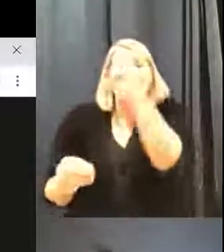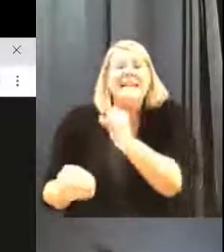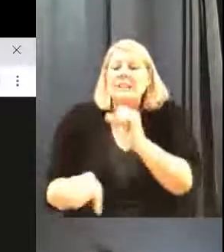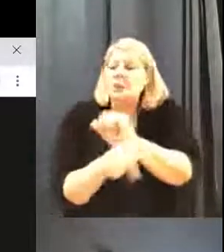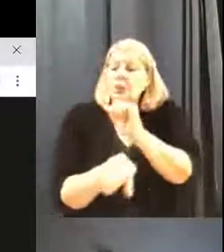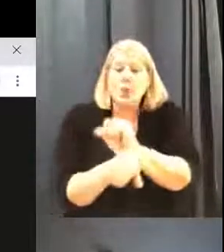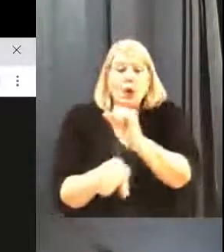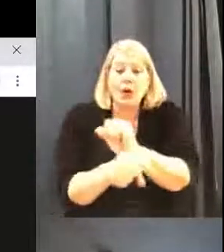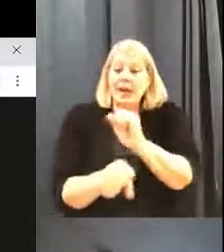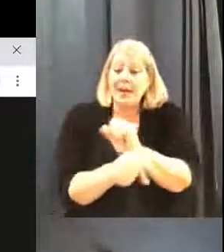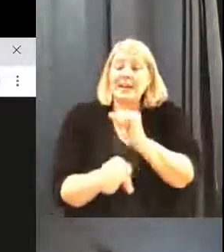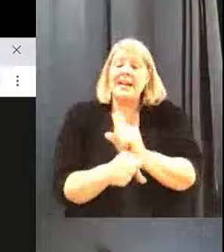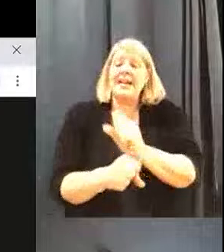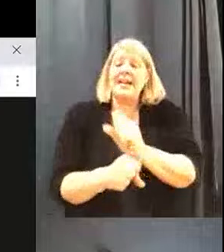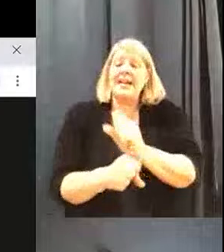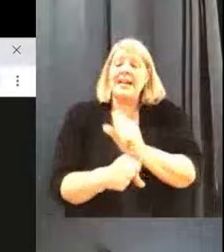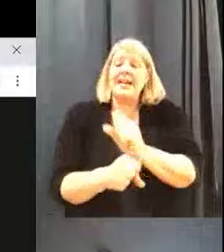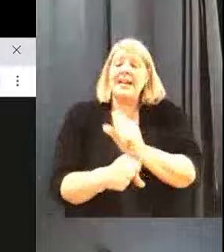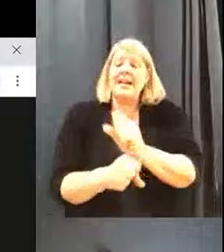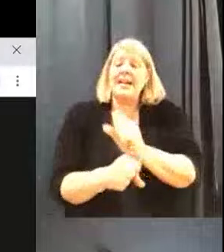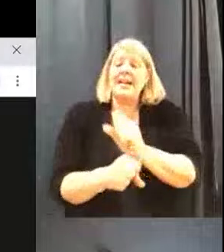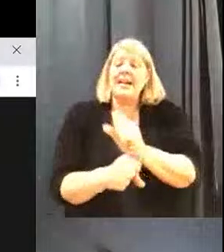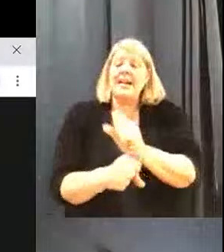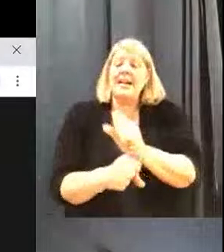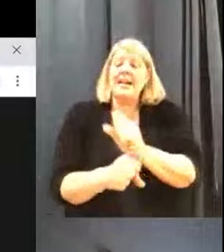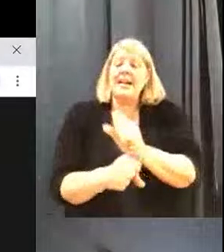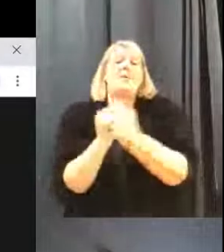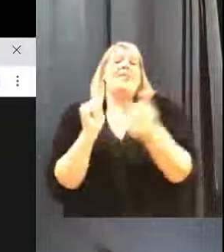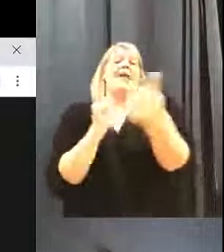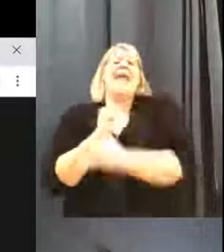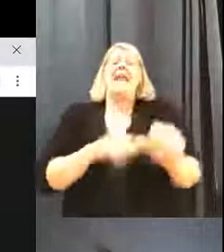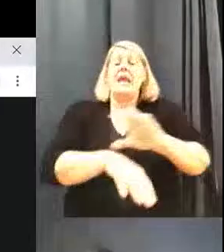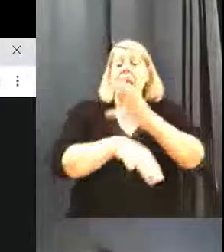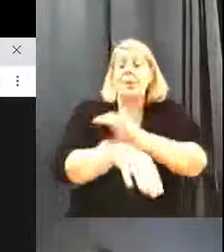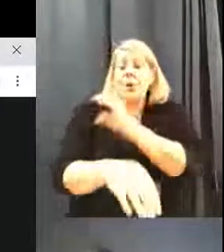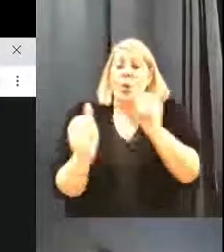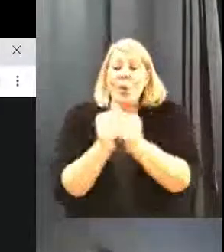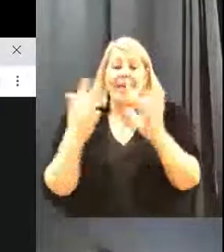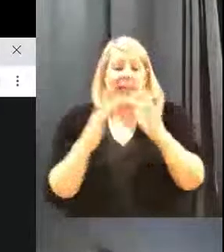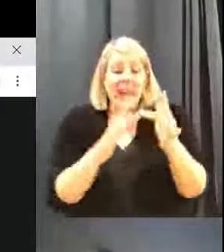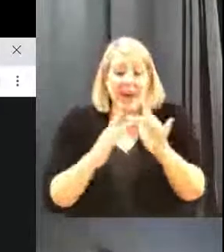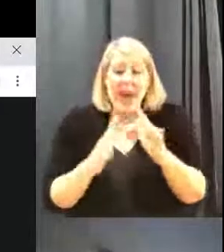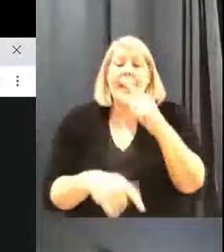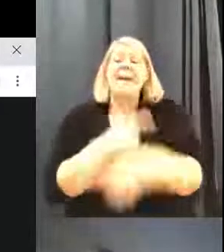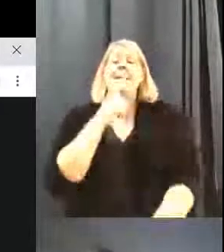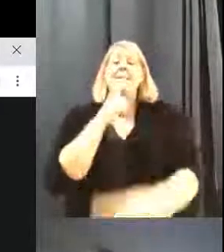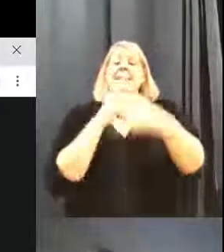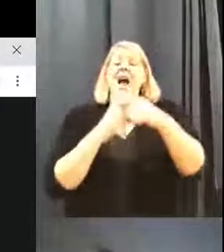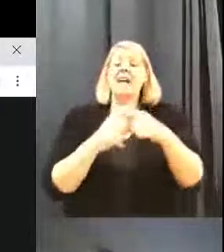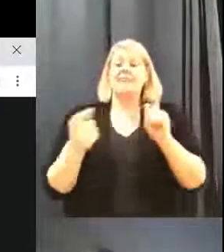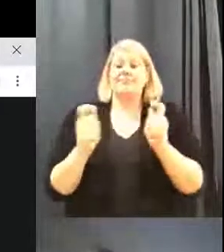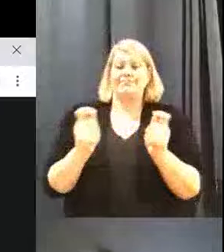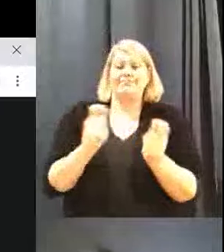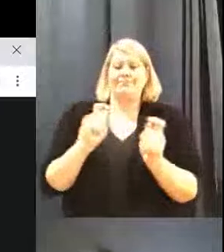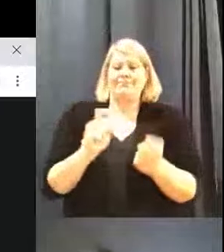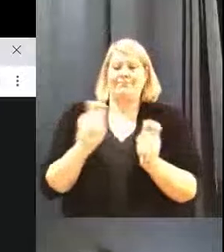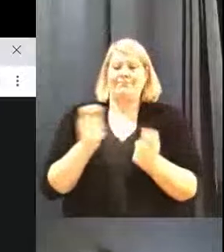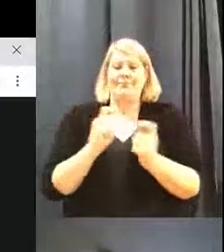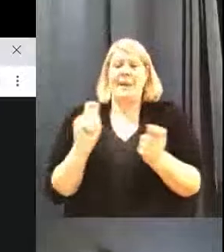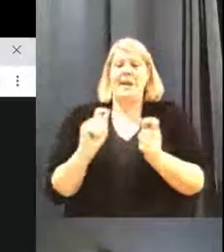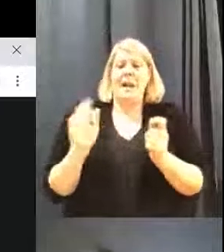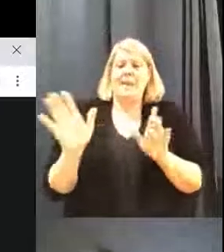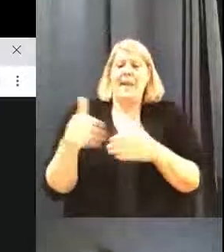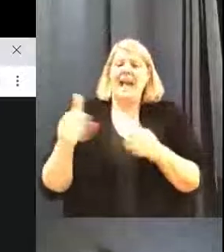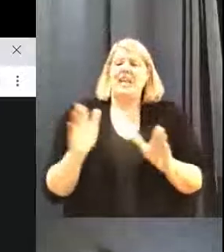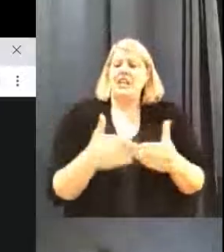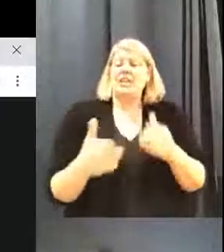access e-courses from any computer with internet access, and customized packages can be put together to fit into just about any